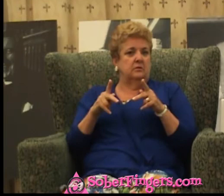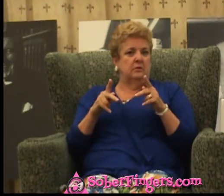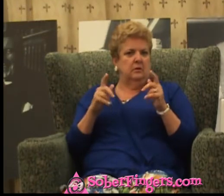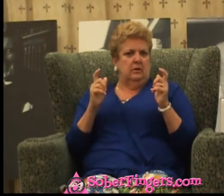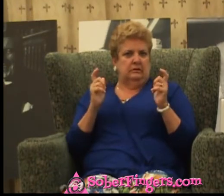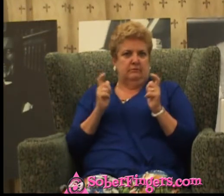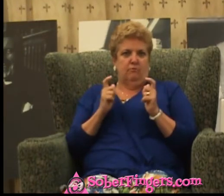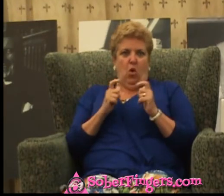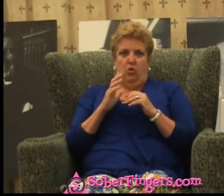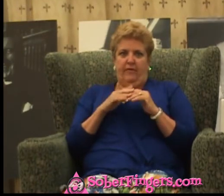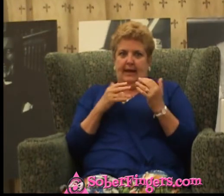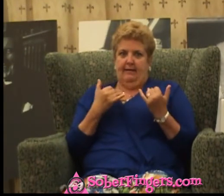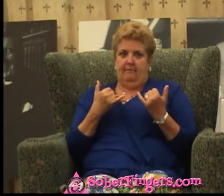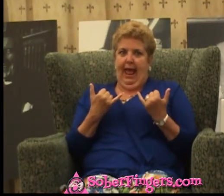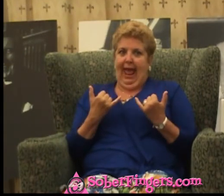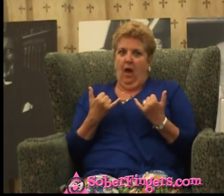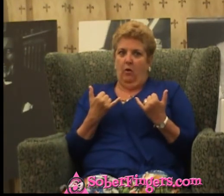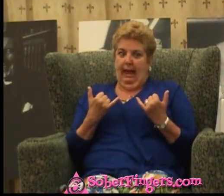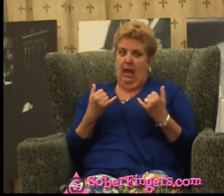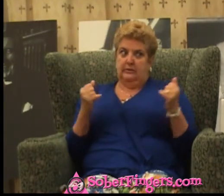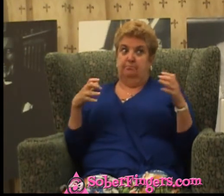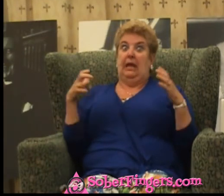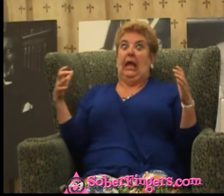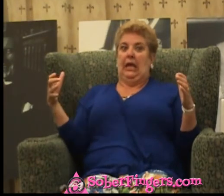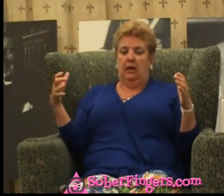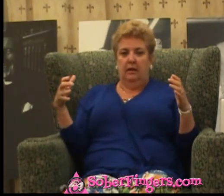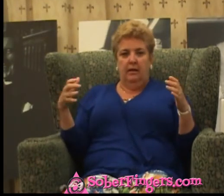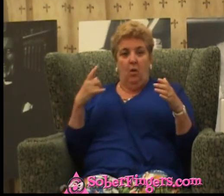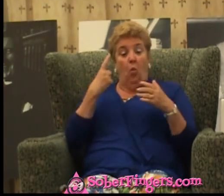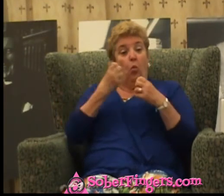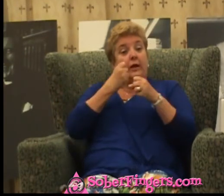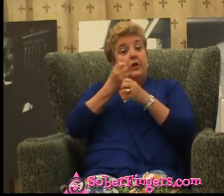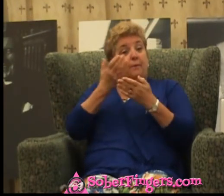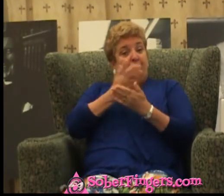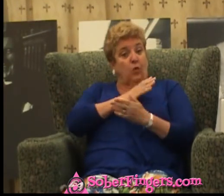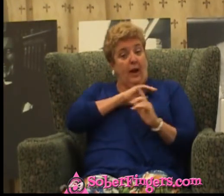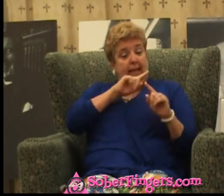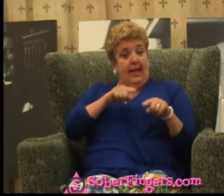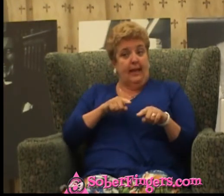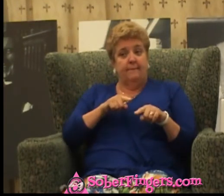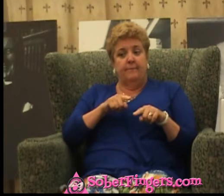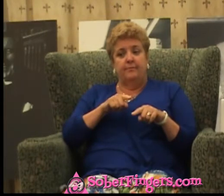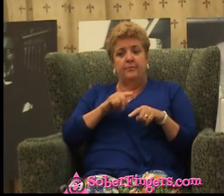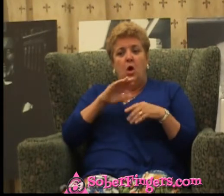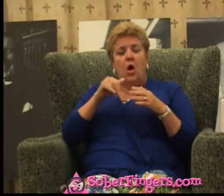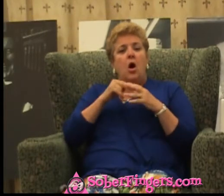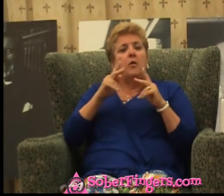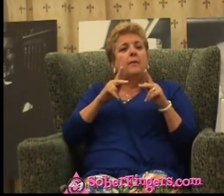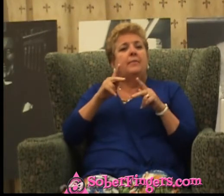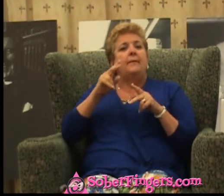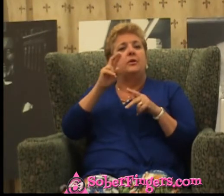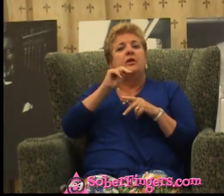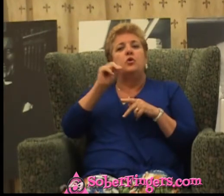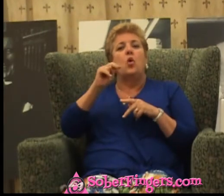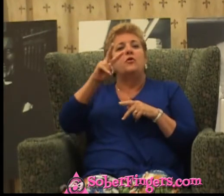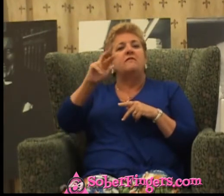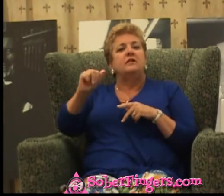today. I think the year before I came in, all the meetings in Northern Virginia, Washington, D.C., and Southern Maryland were on